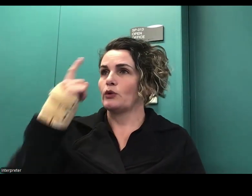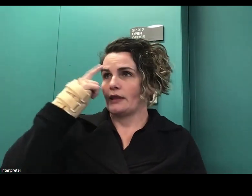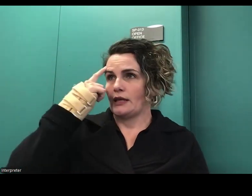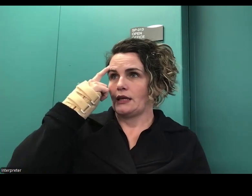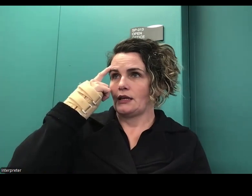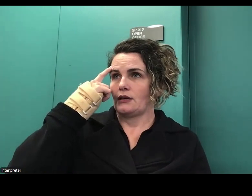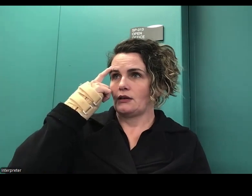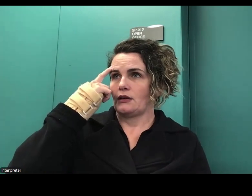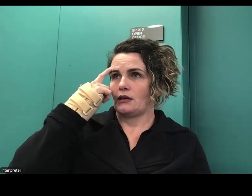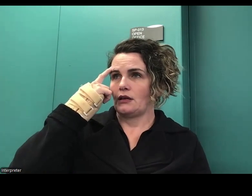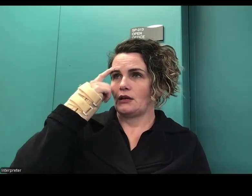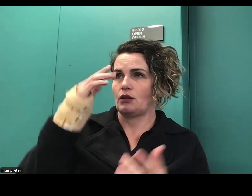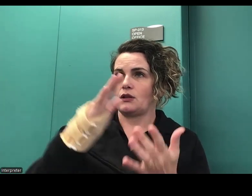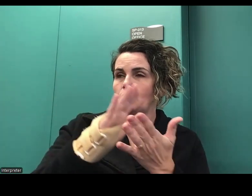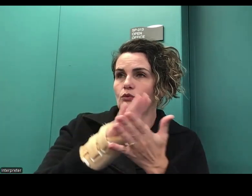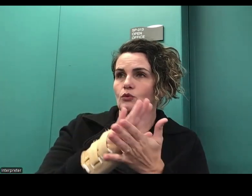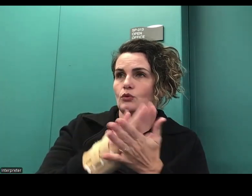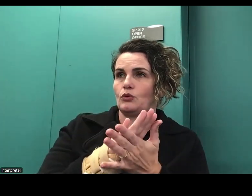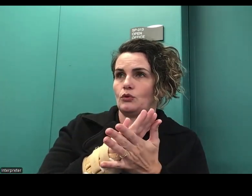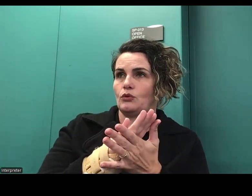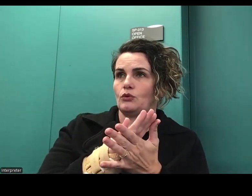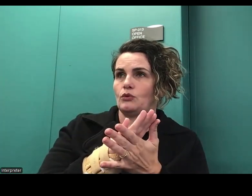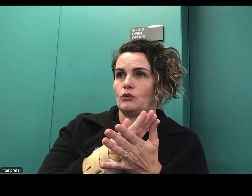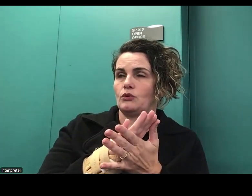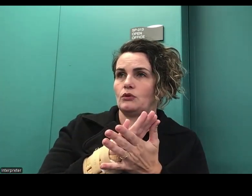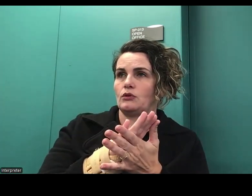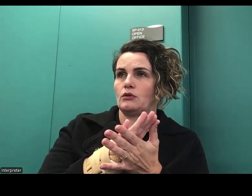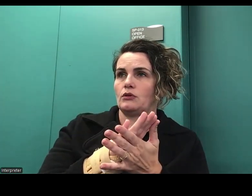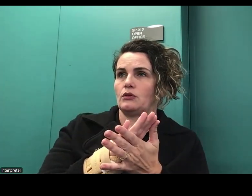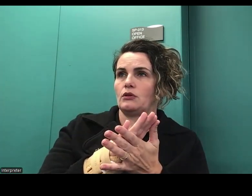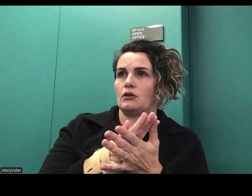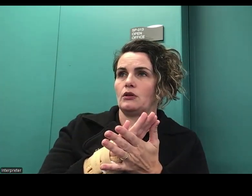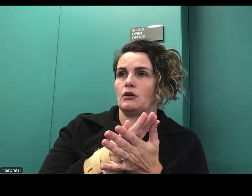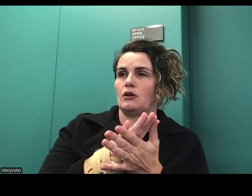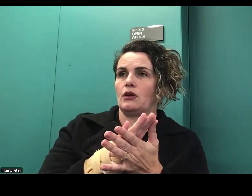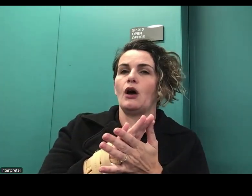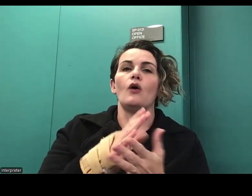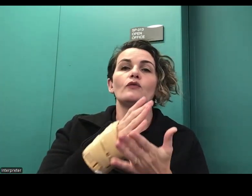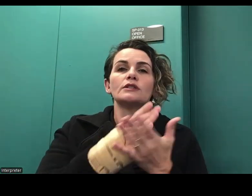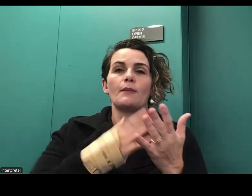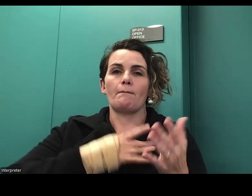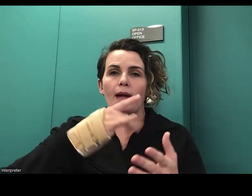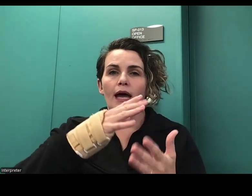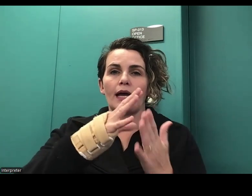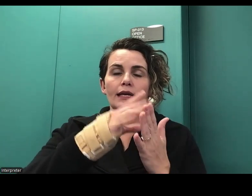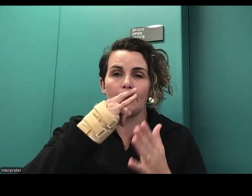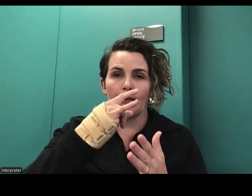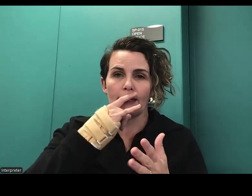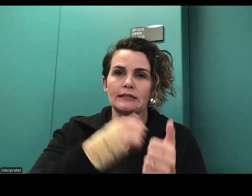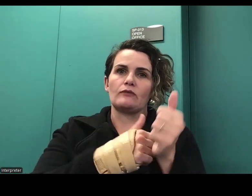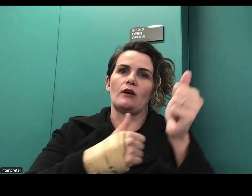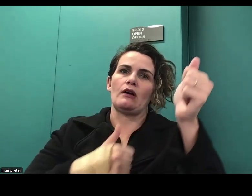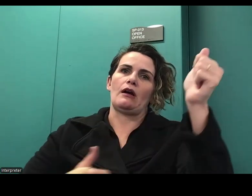what was going on in school? I mean, for some of them, We don't know it sometimes. was, you're so far behind, I'm never gonna get caught up, why